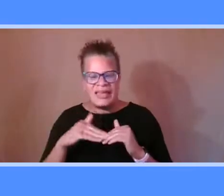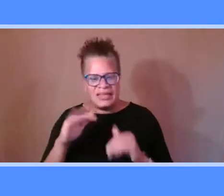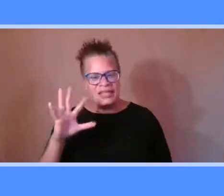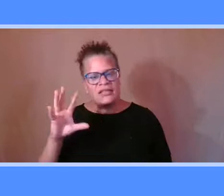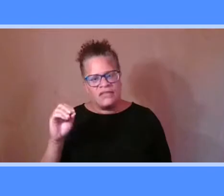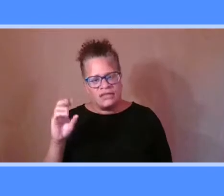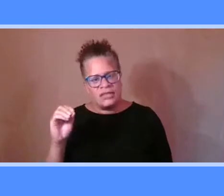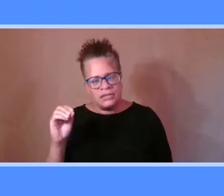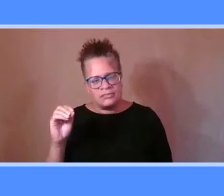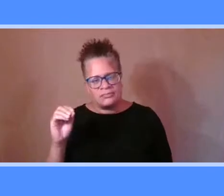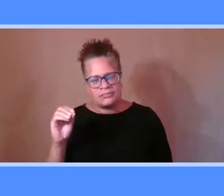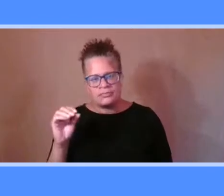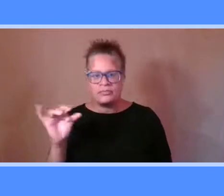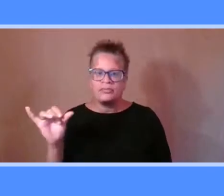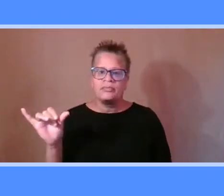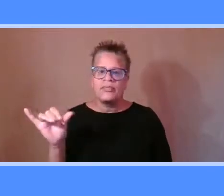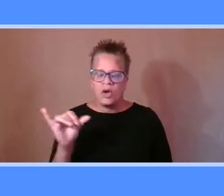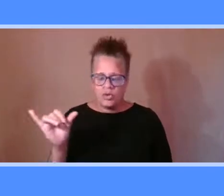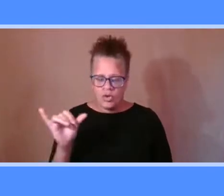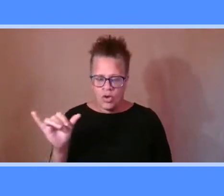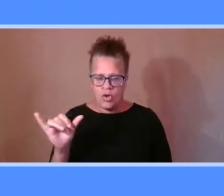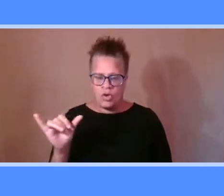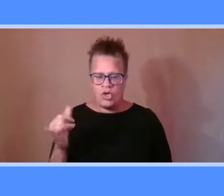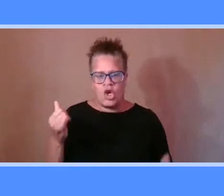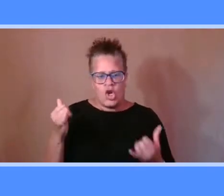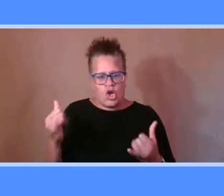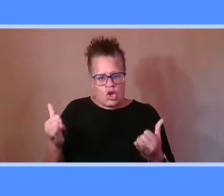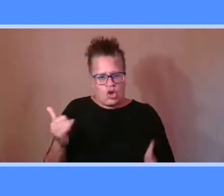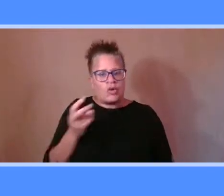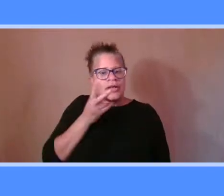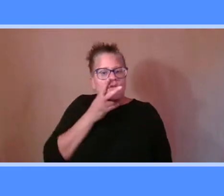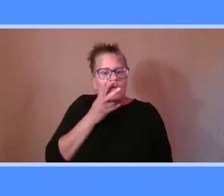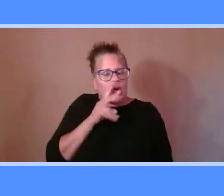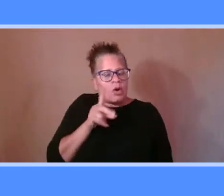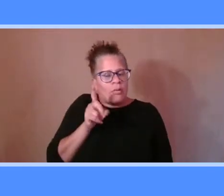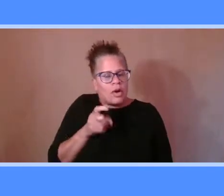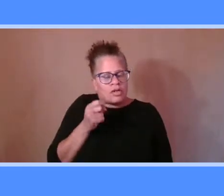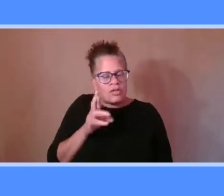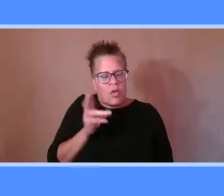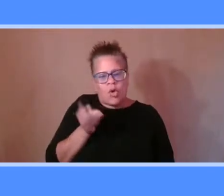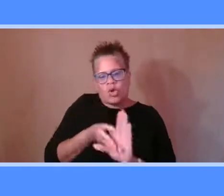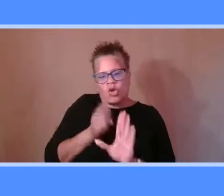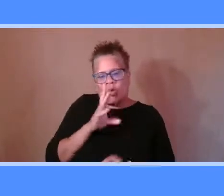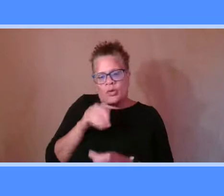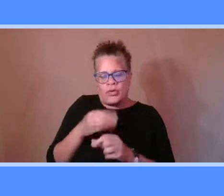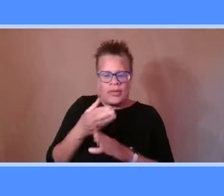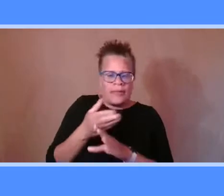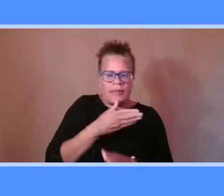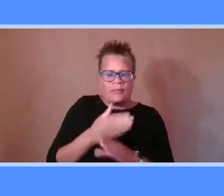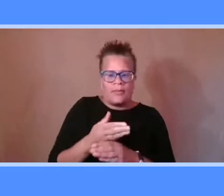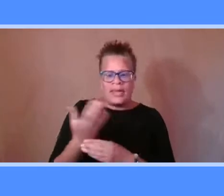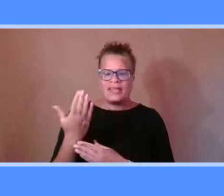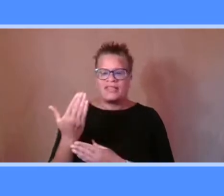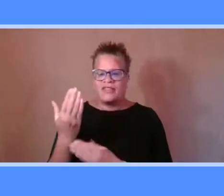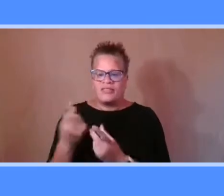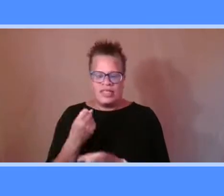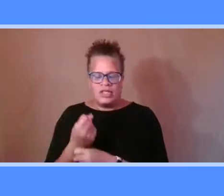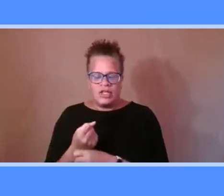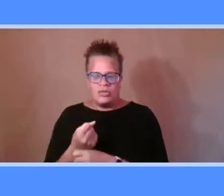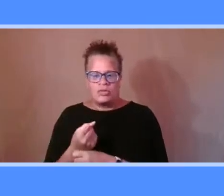You have to also either be a current smoker or quit within the past 15